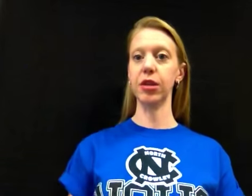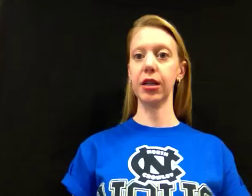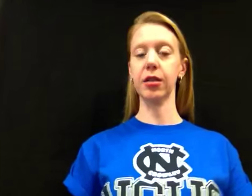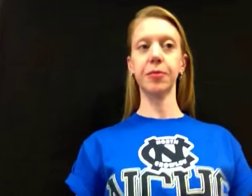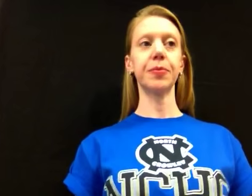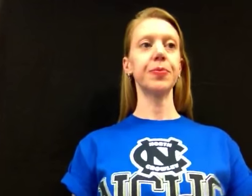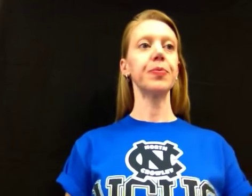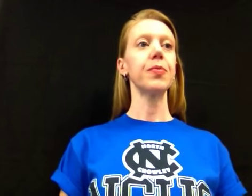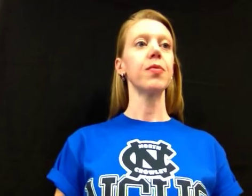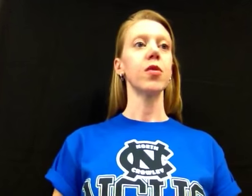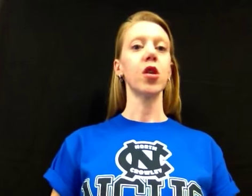sibling.